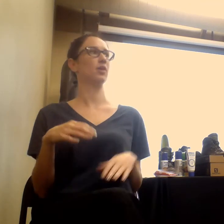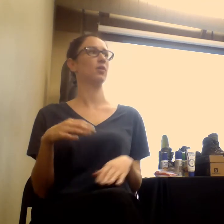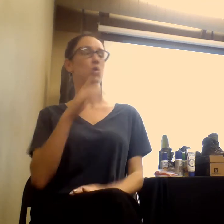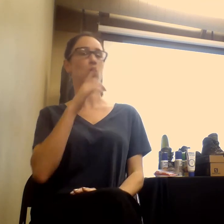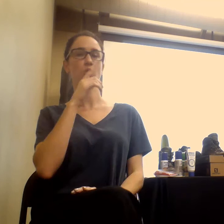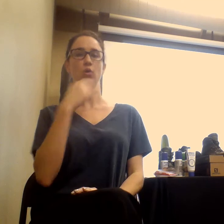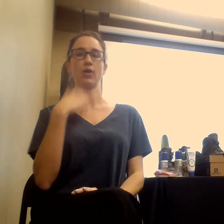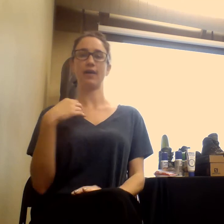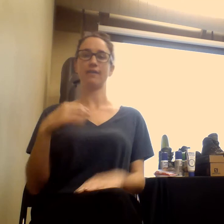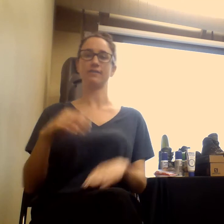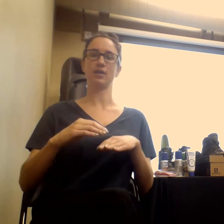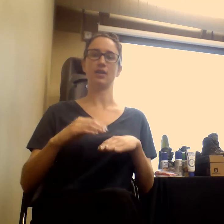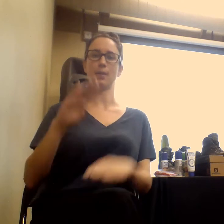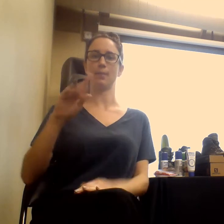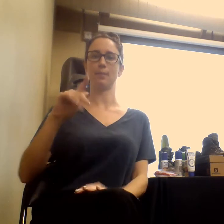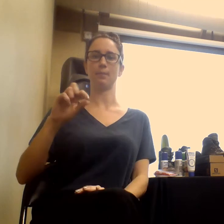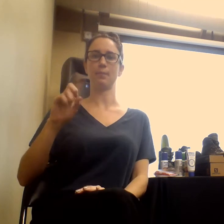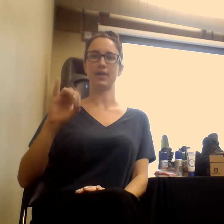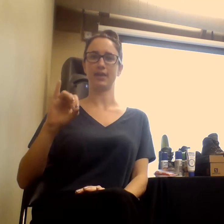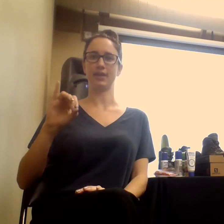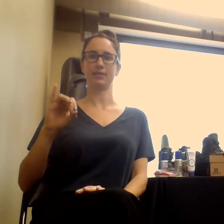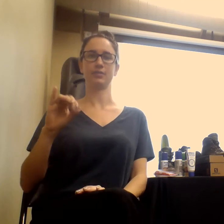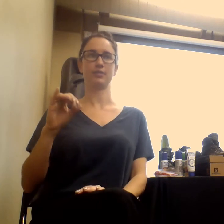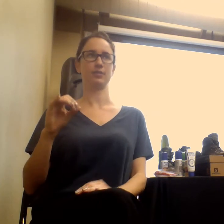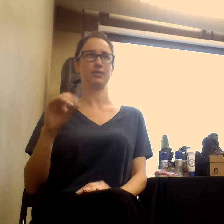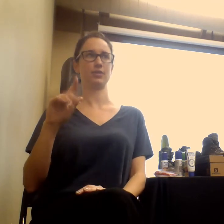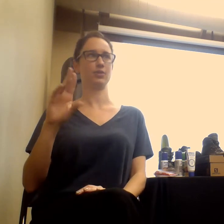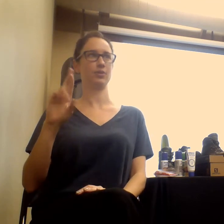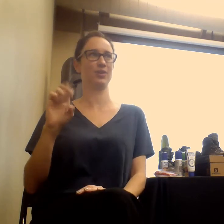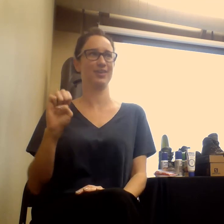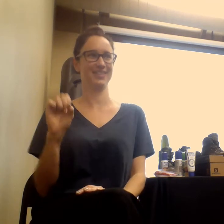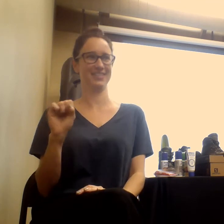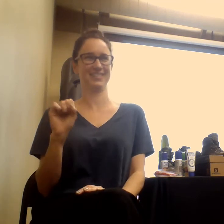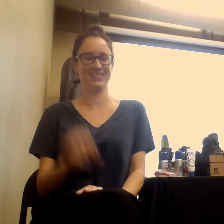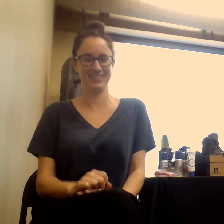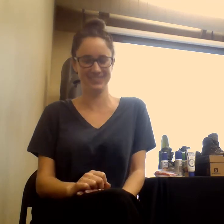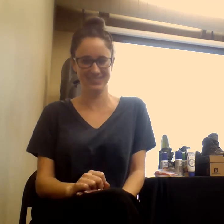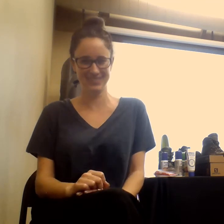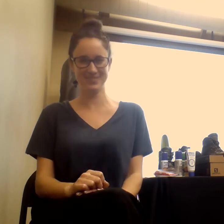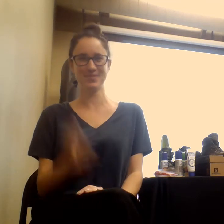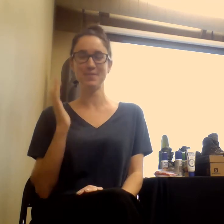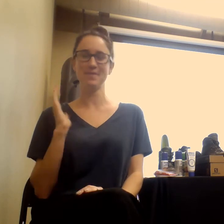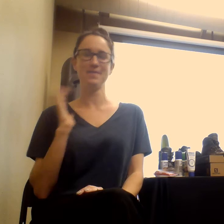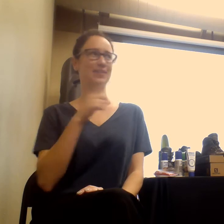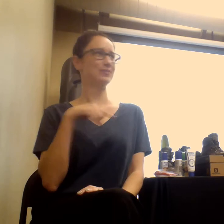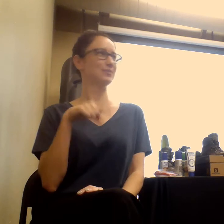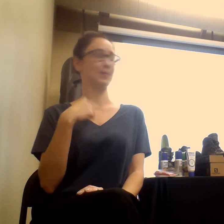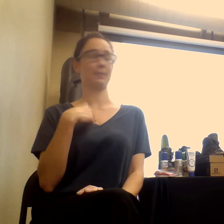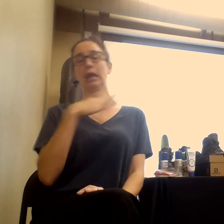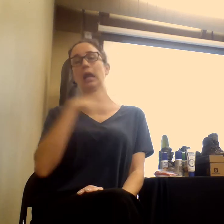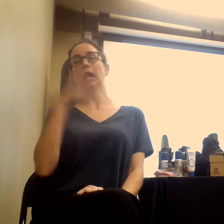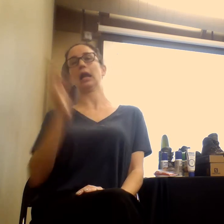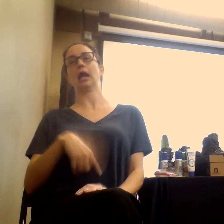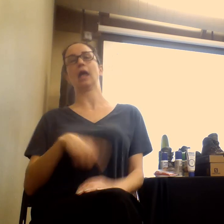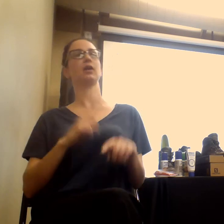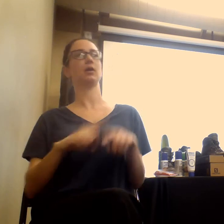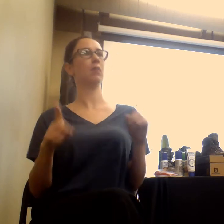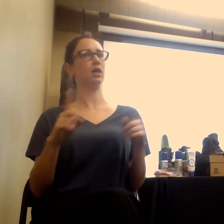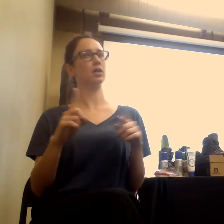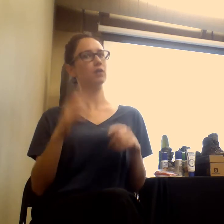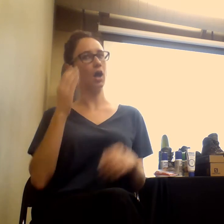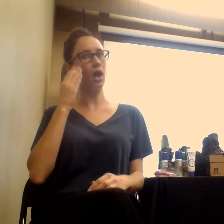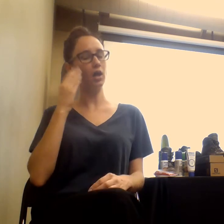I'm on my feet every day, and so every once in a while I might get some dry skin down there, and I have to work at that to get it off of